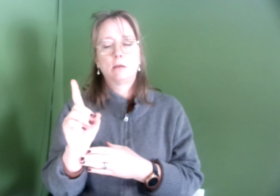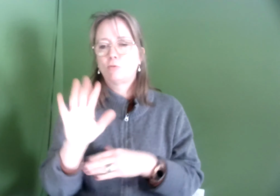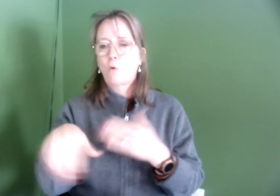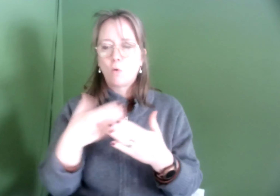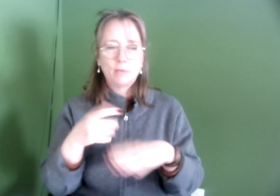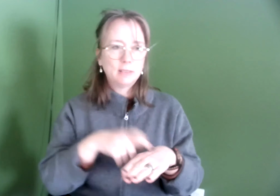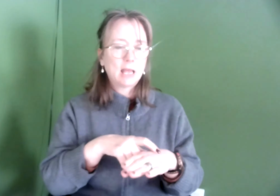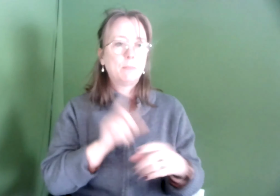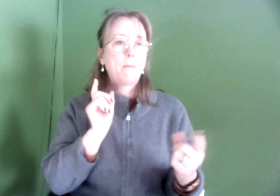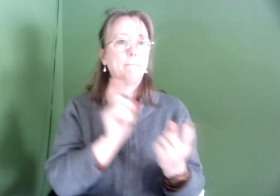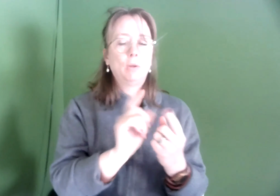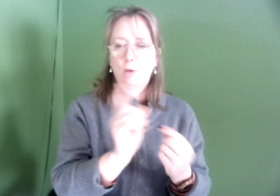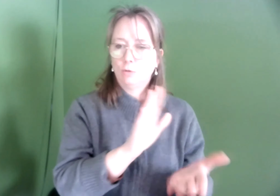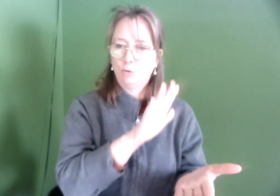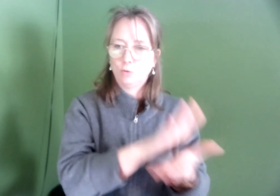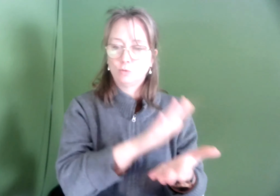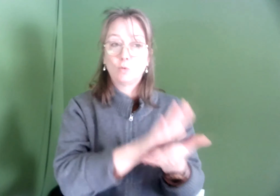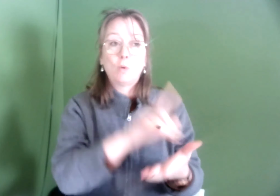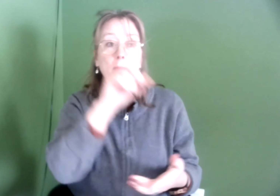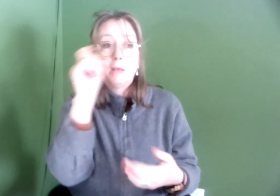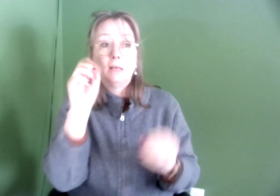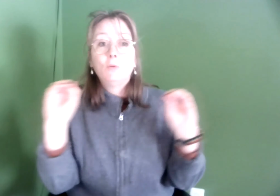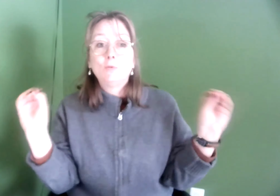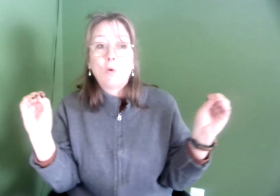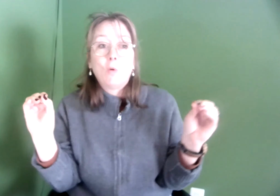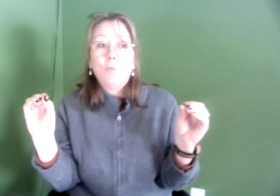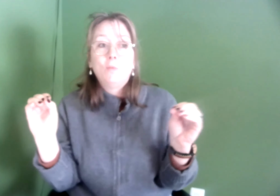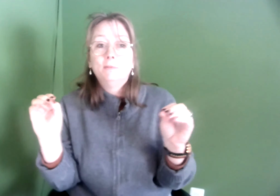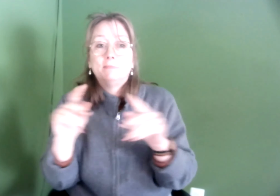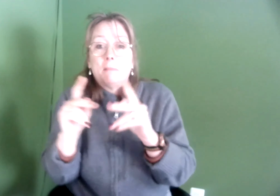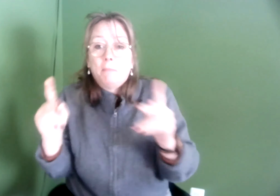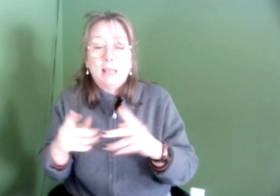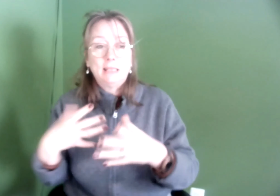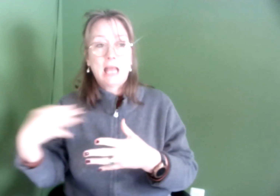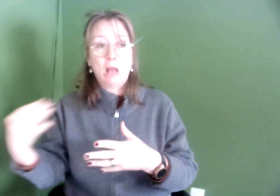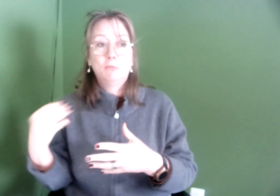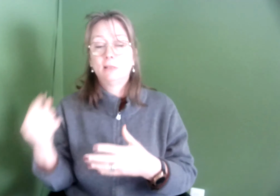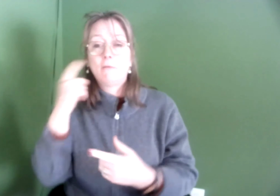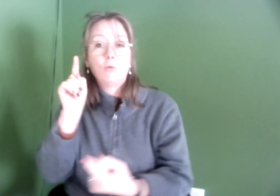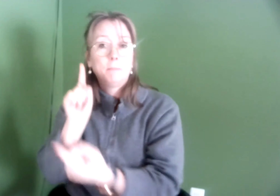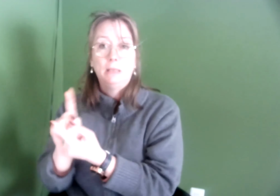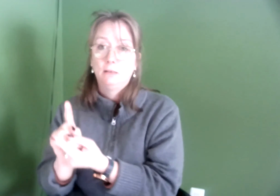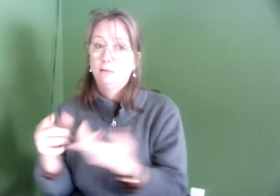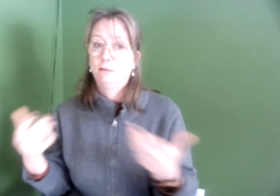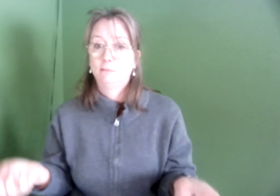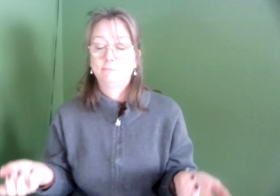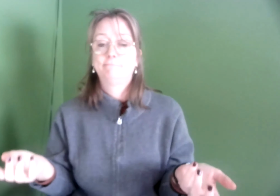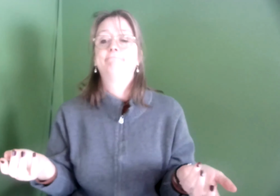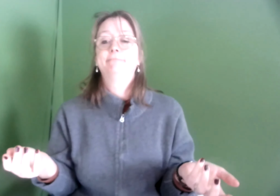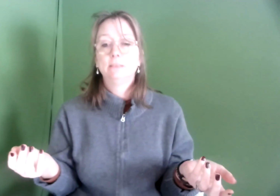them in their schools because there isn't a location outside of there to meet them. So